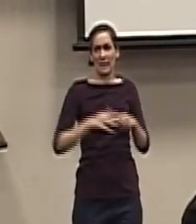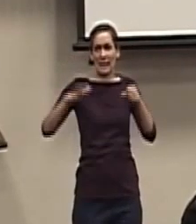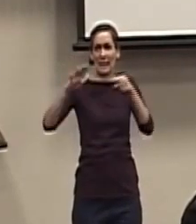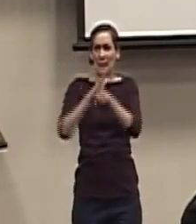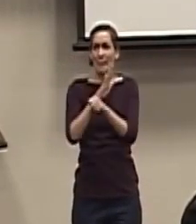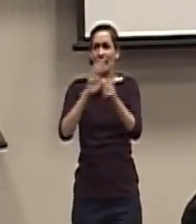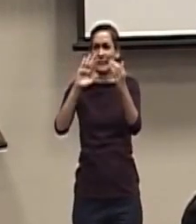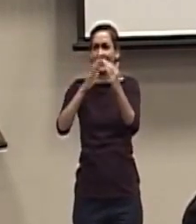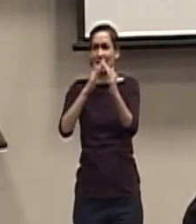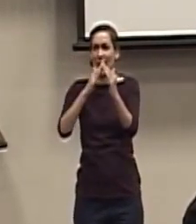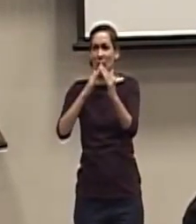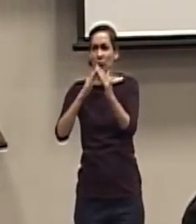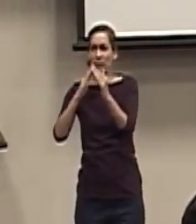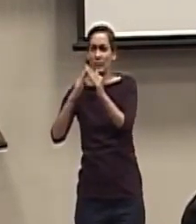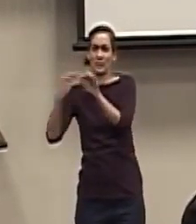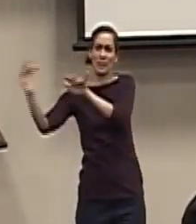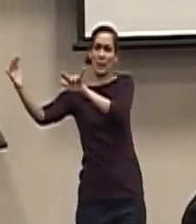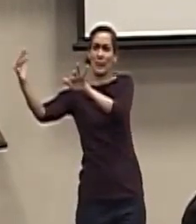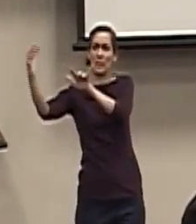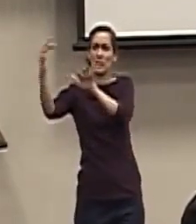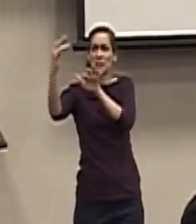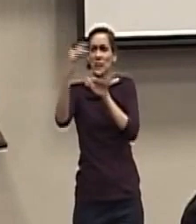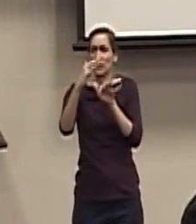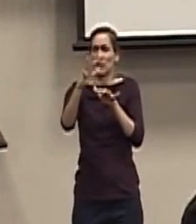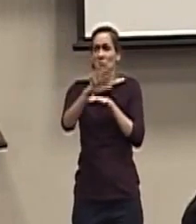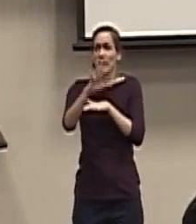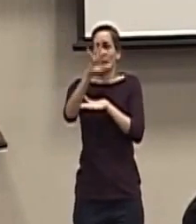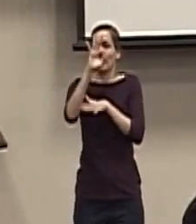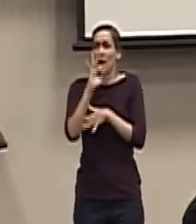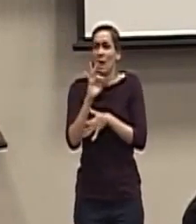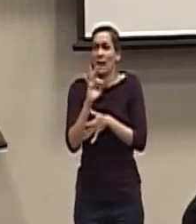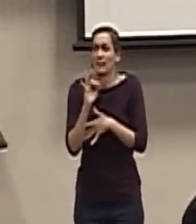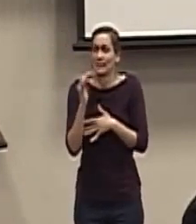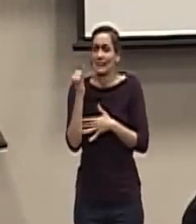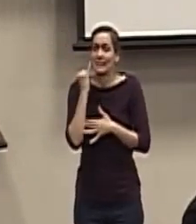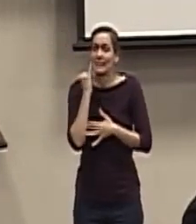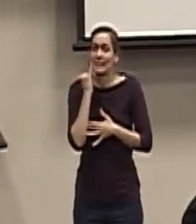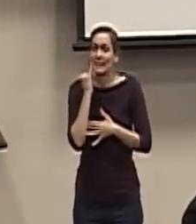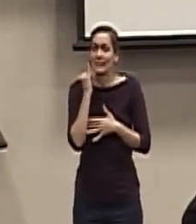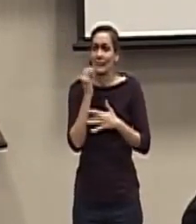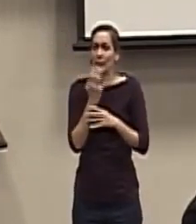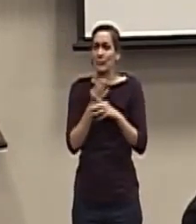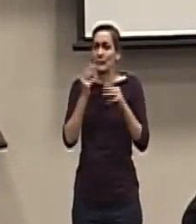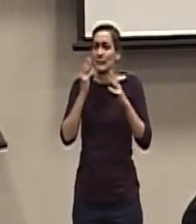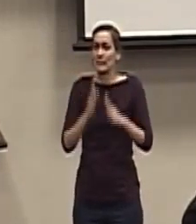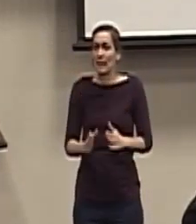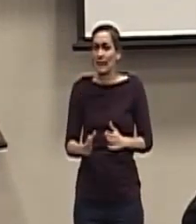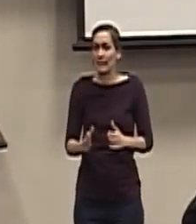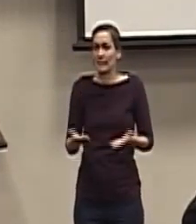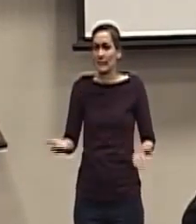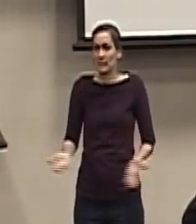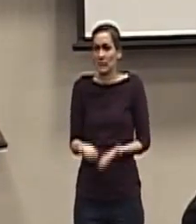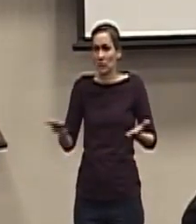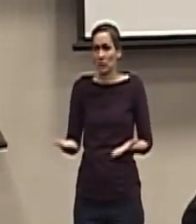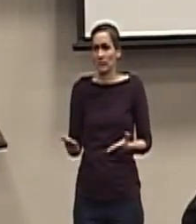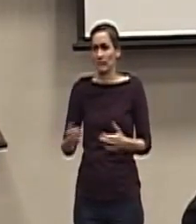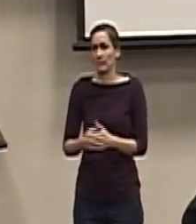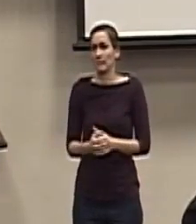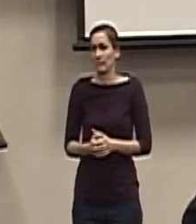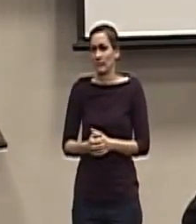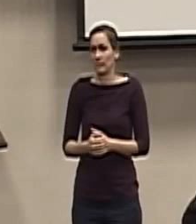here in Samaria is coming to find whether or not the Messiah is here.